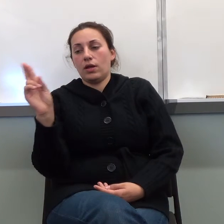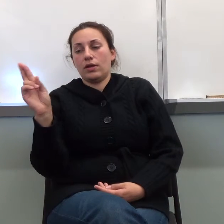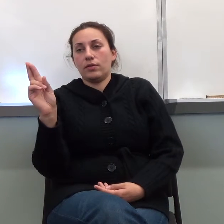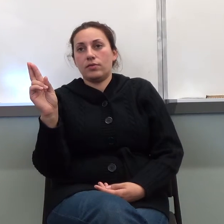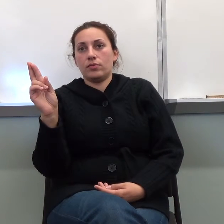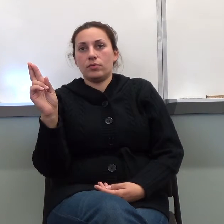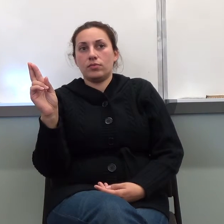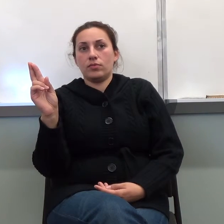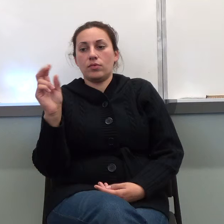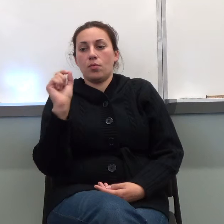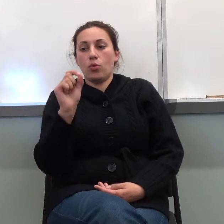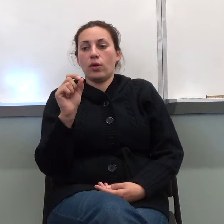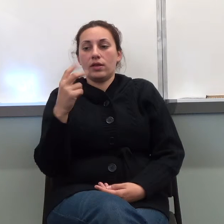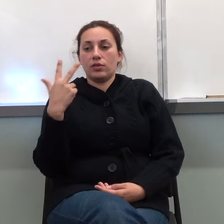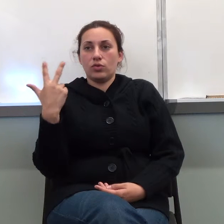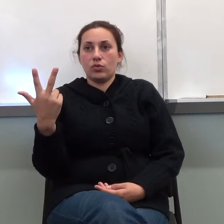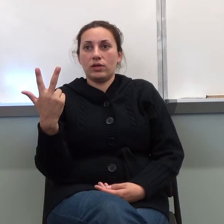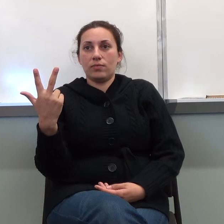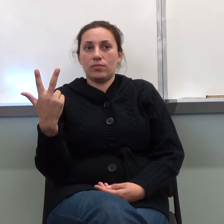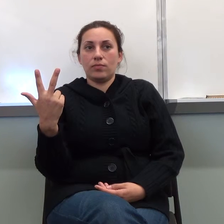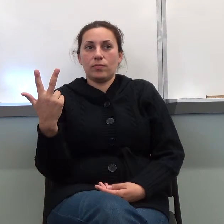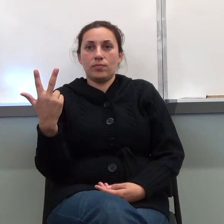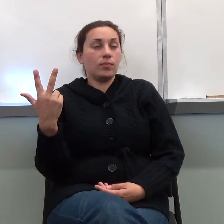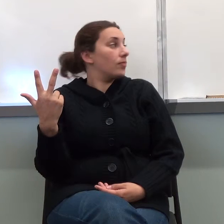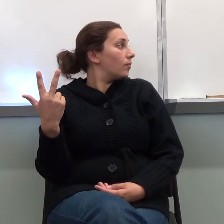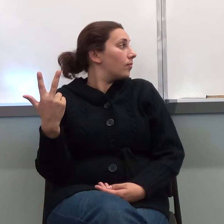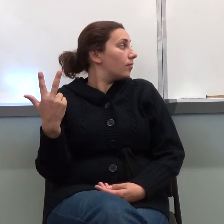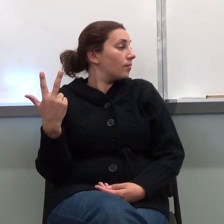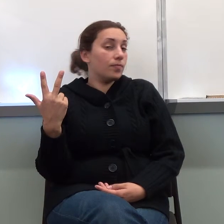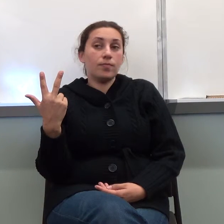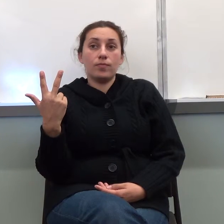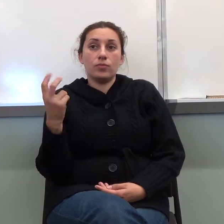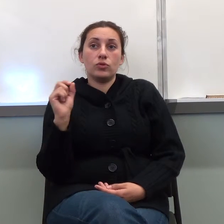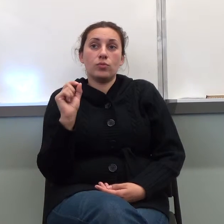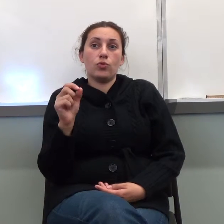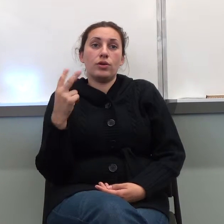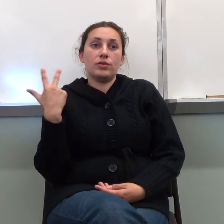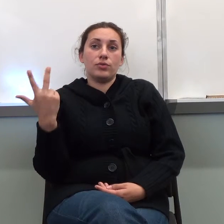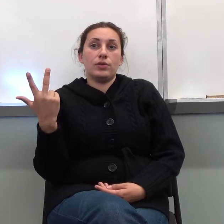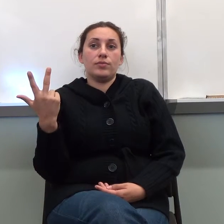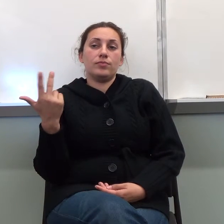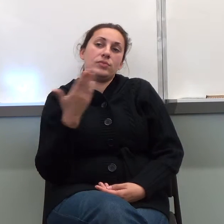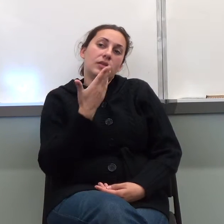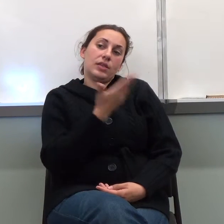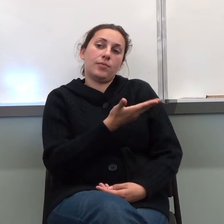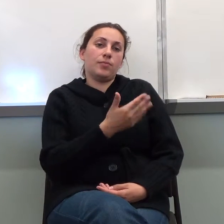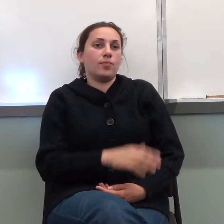position. So that would be this one right here. That's E.